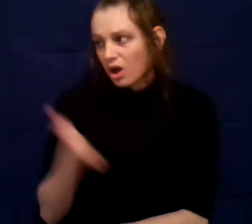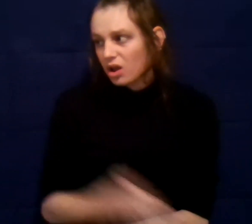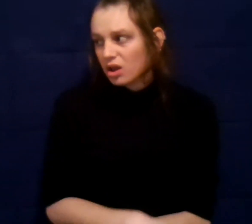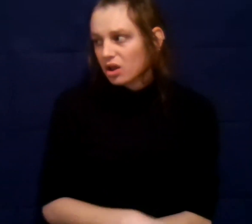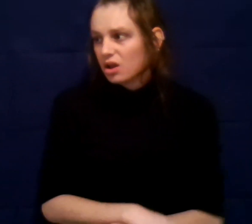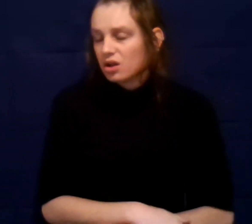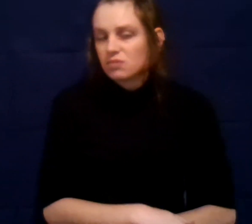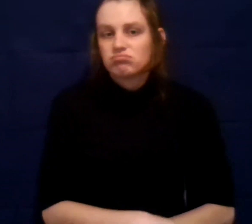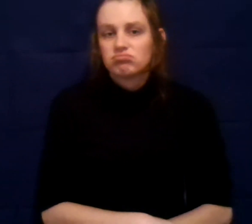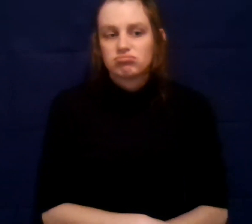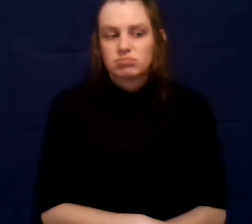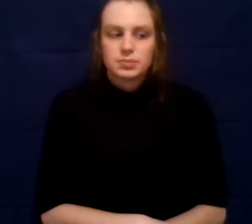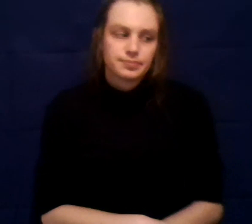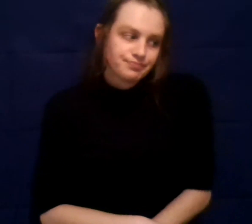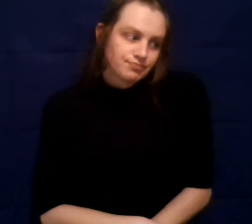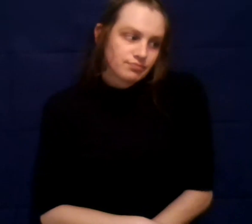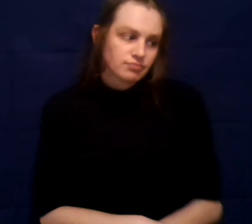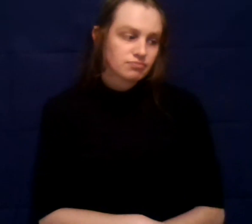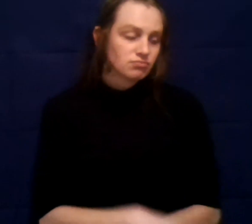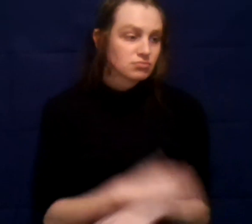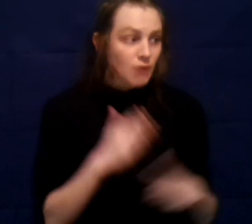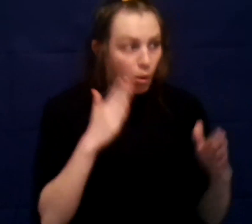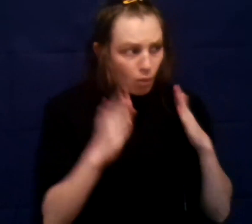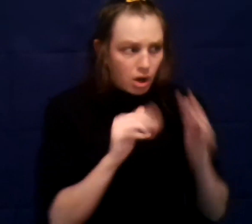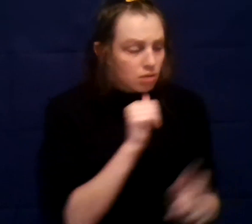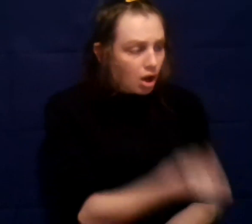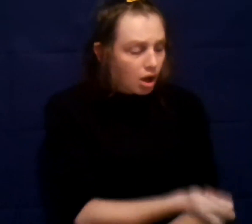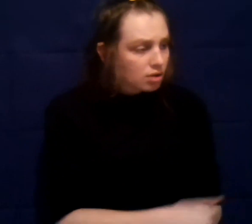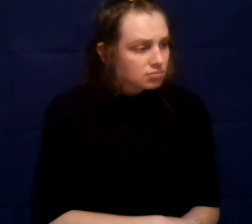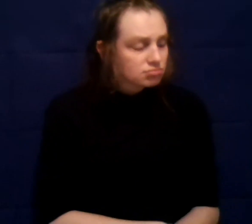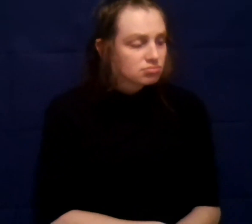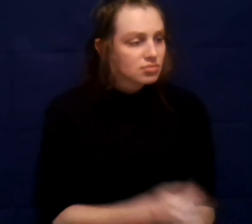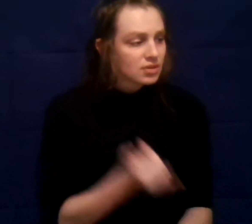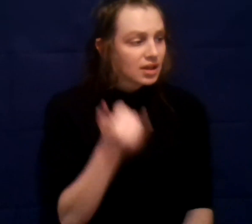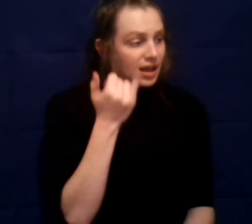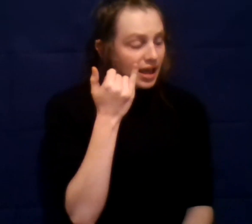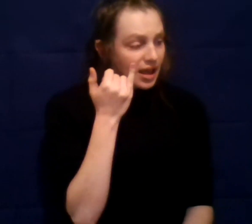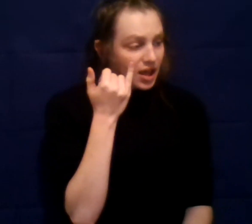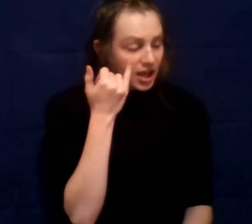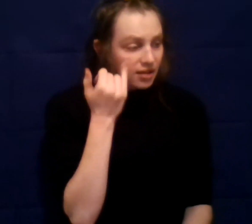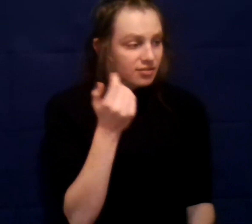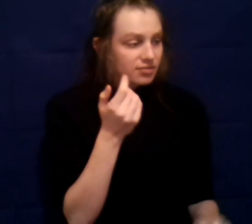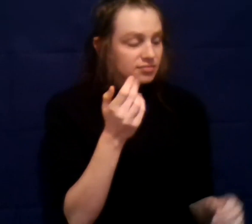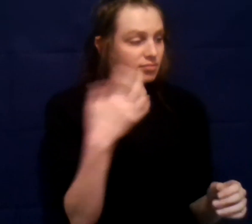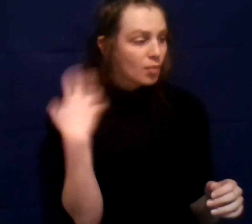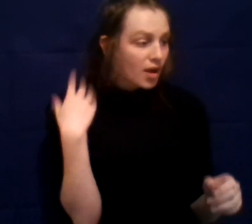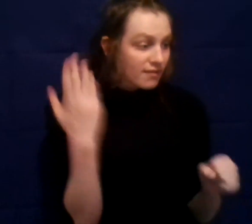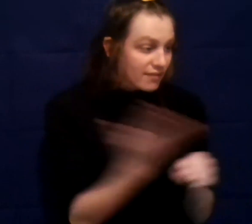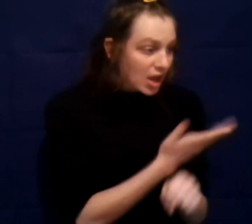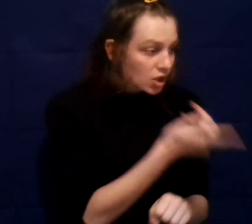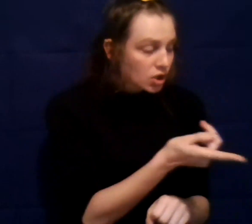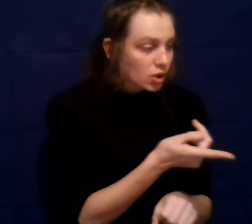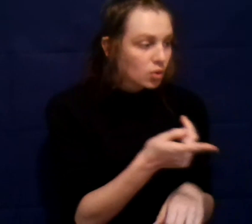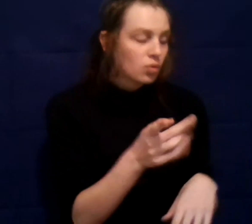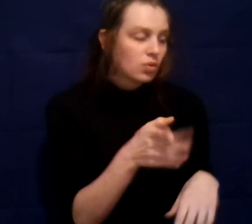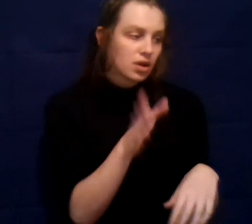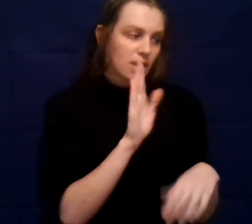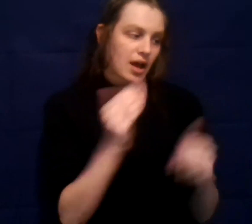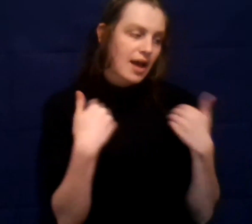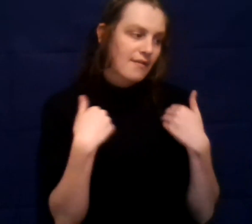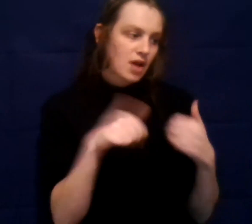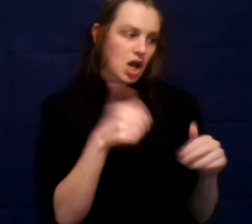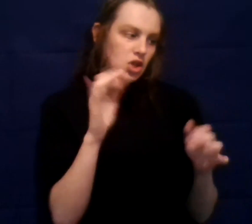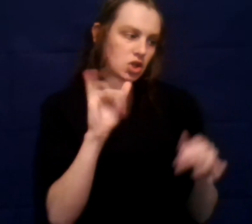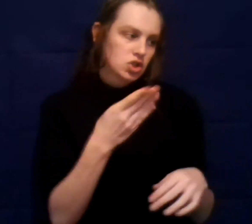said, don't worry. If you get fired, God has another job for you. And I said, nope, AA is not